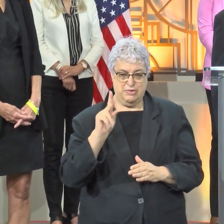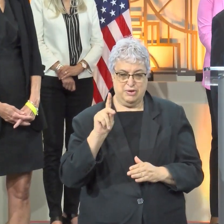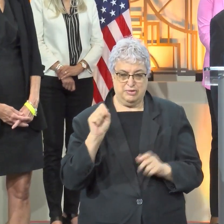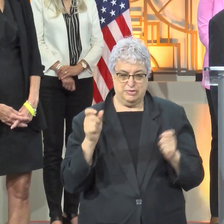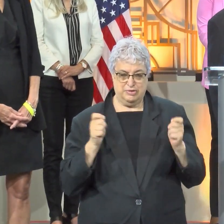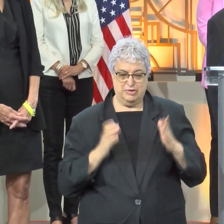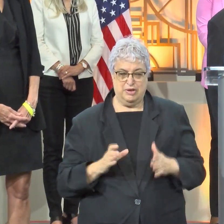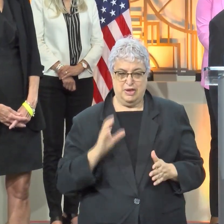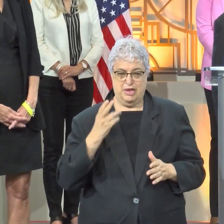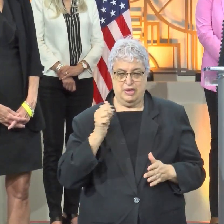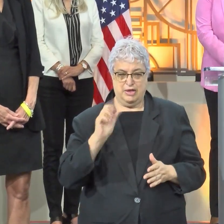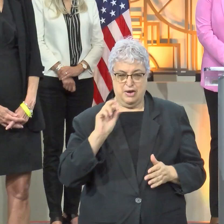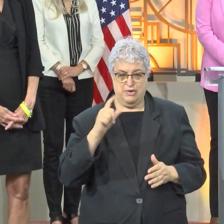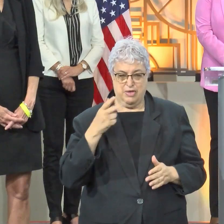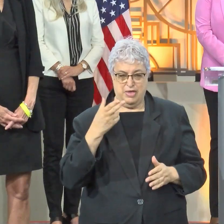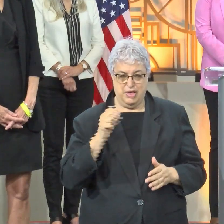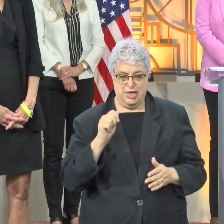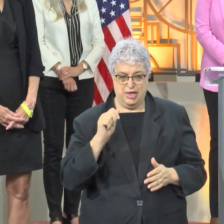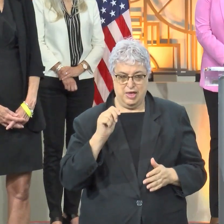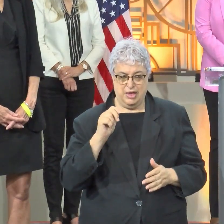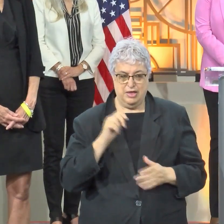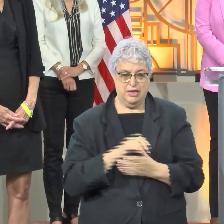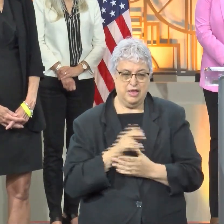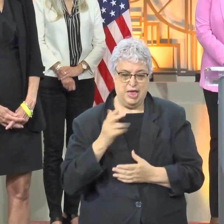Director Carol Haddock.